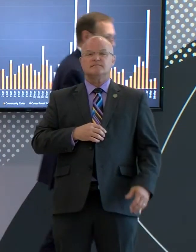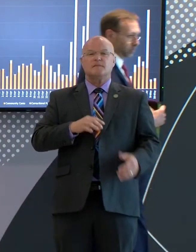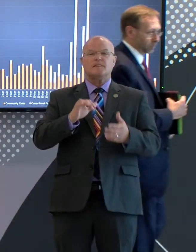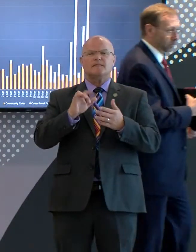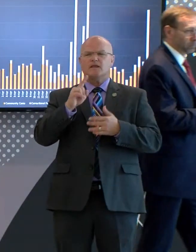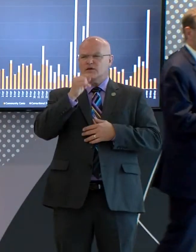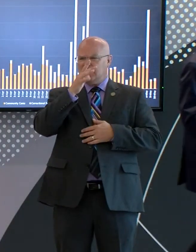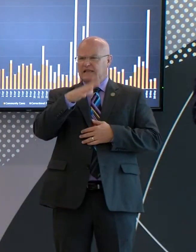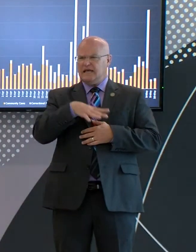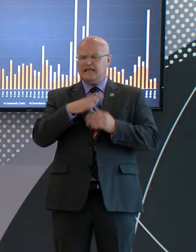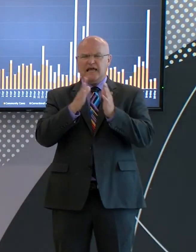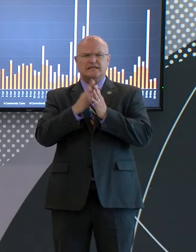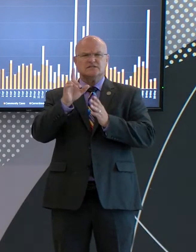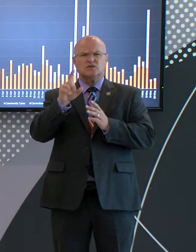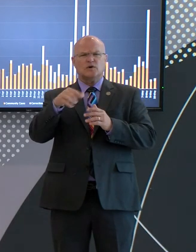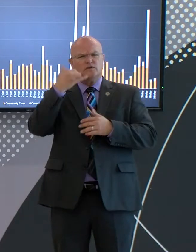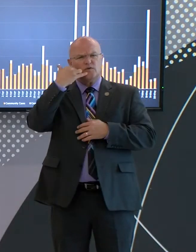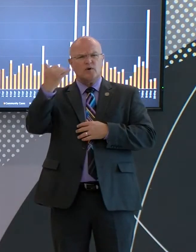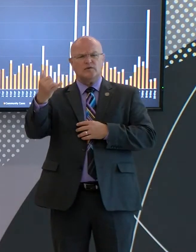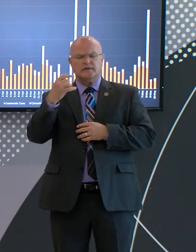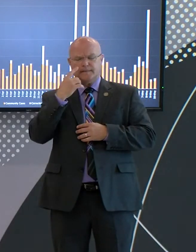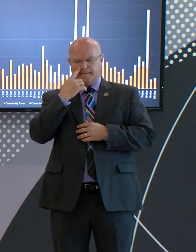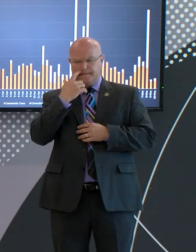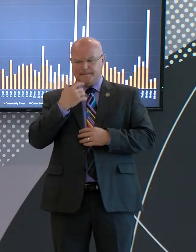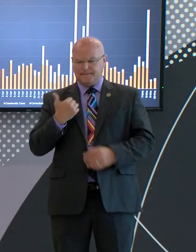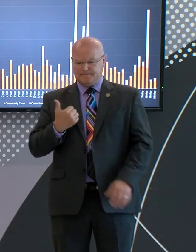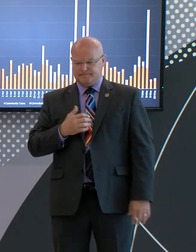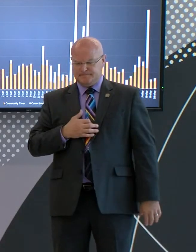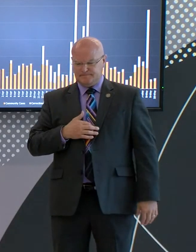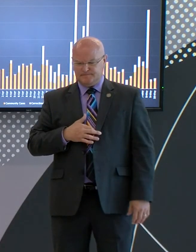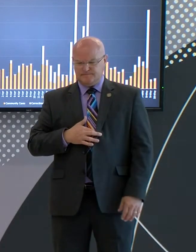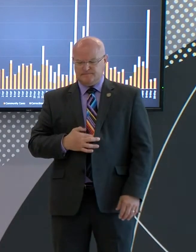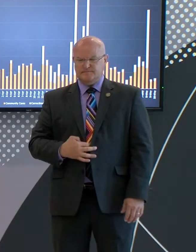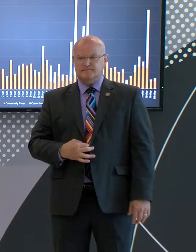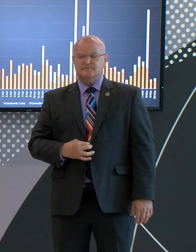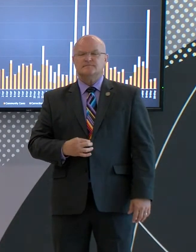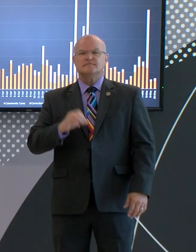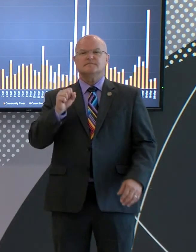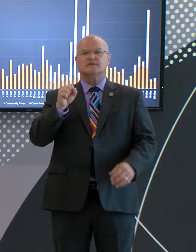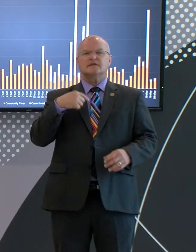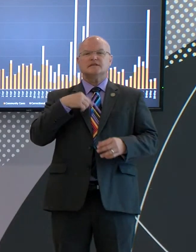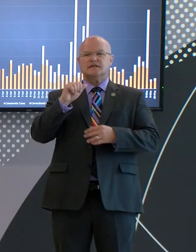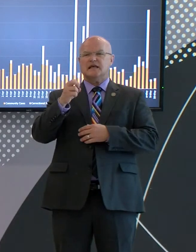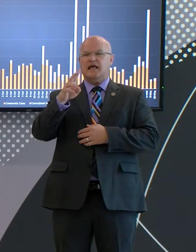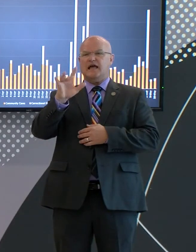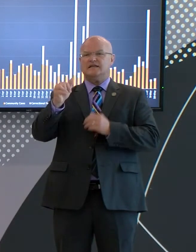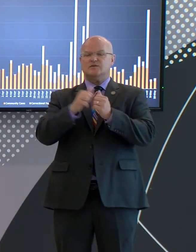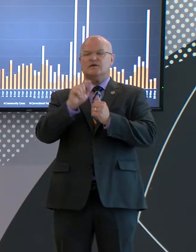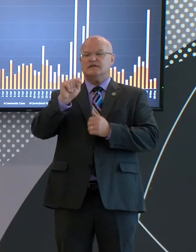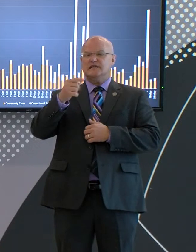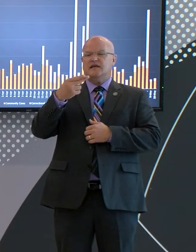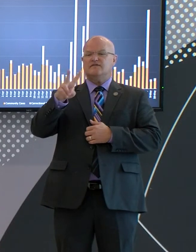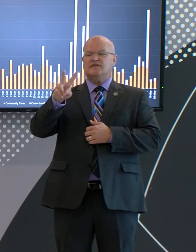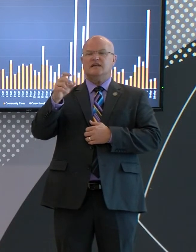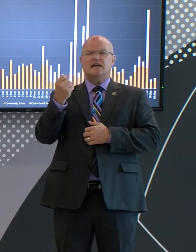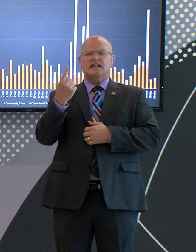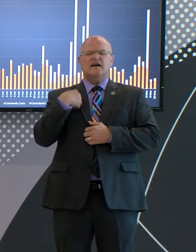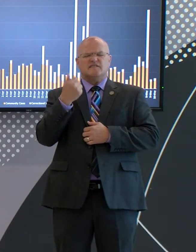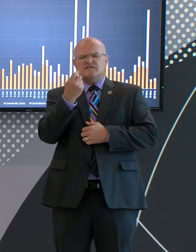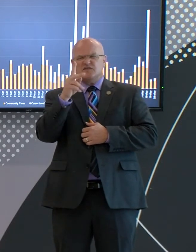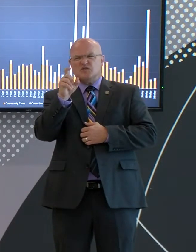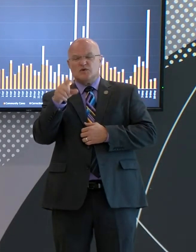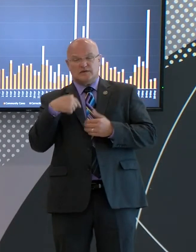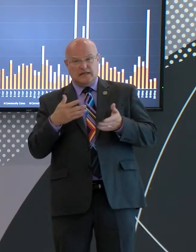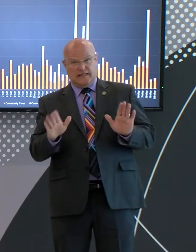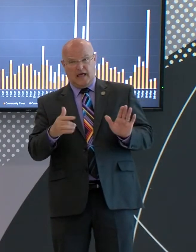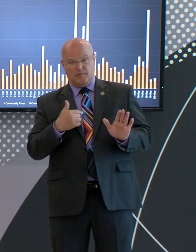There was a lady that asked a question remotely. Yes, sir. Governor Hutchinson, it's Ashley with THB 11. I've got a couple questions if